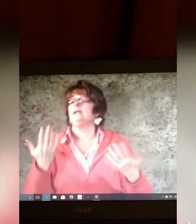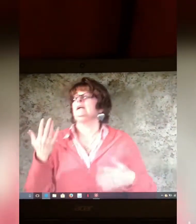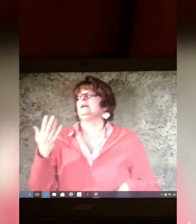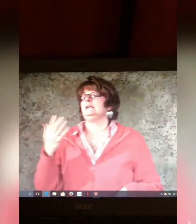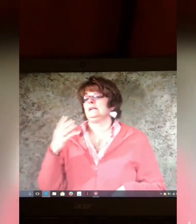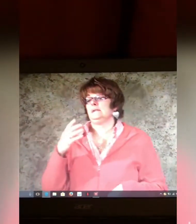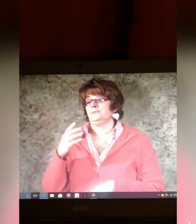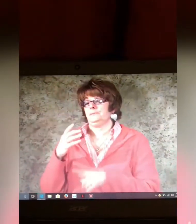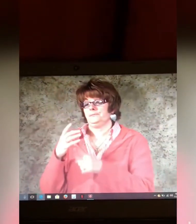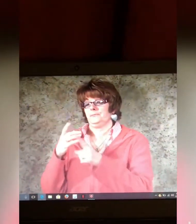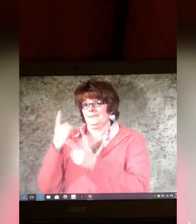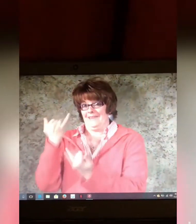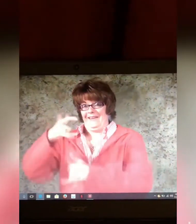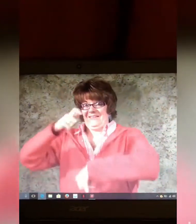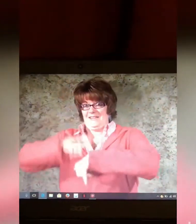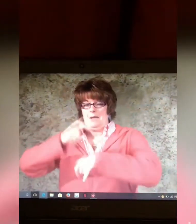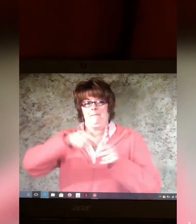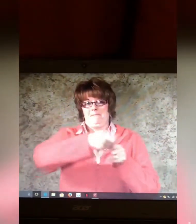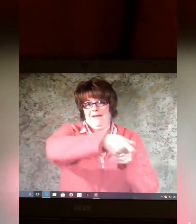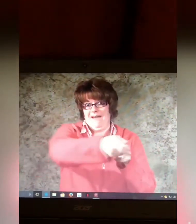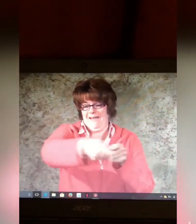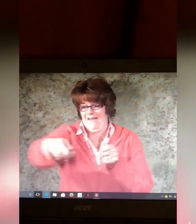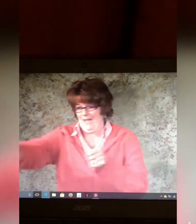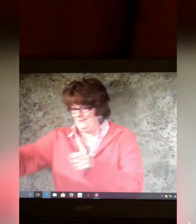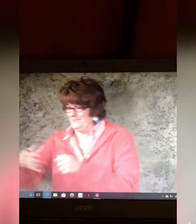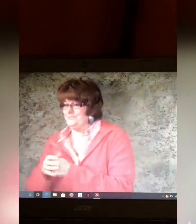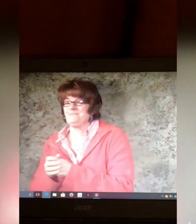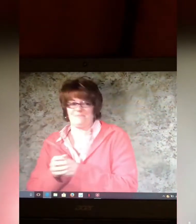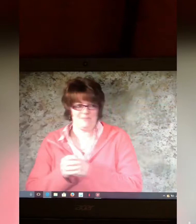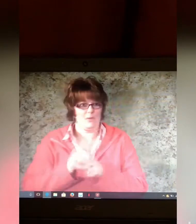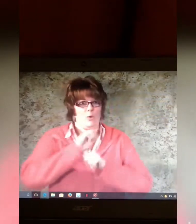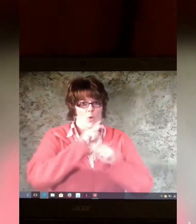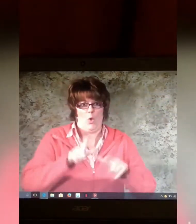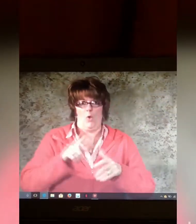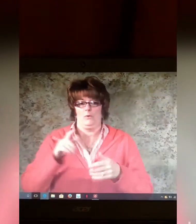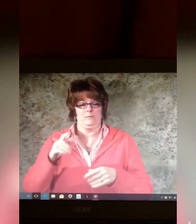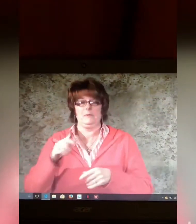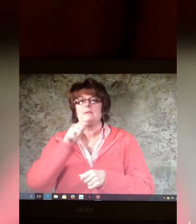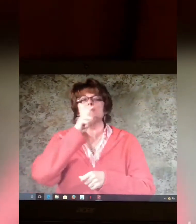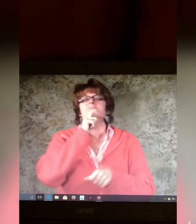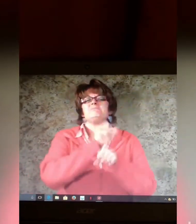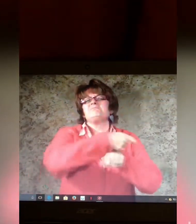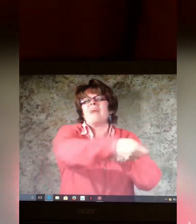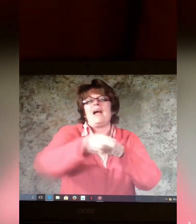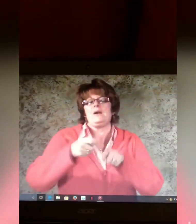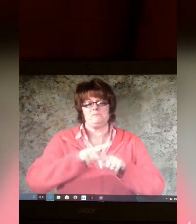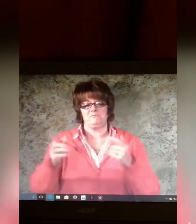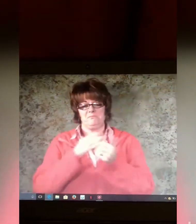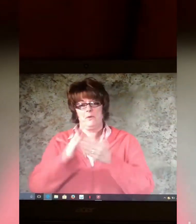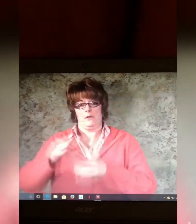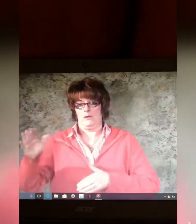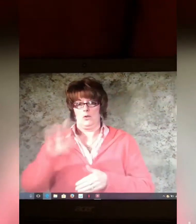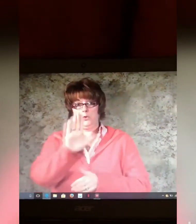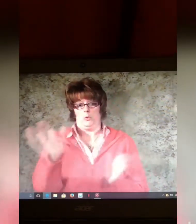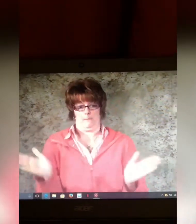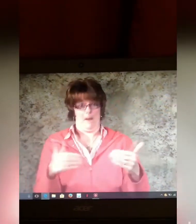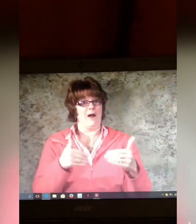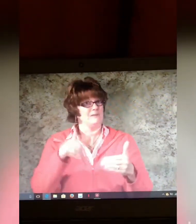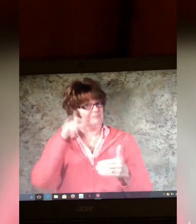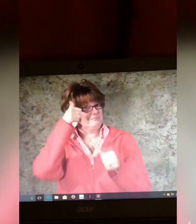school, we went through everything, and then it was finally time to pass out the cards. Well, we didn't pass them out.